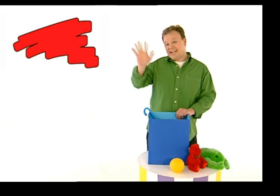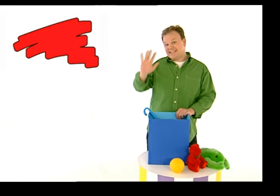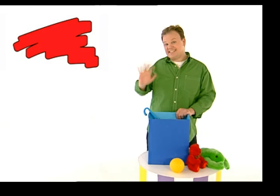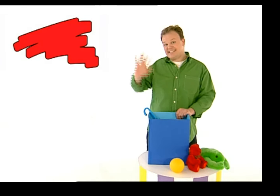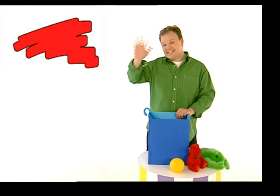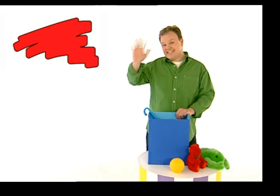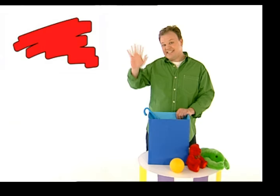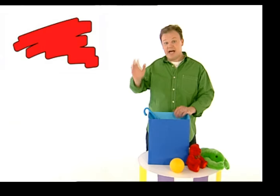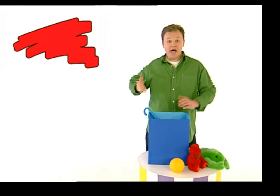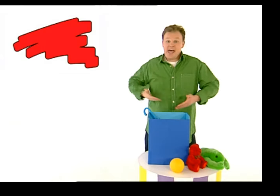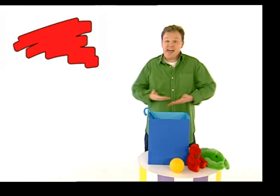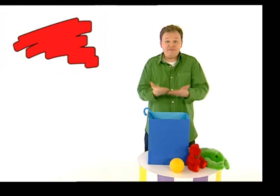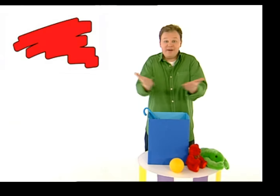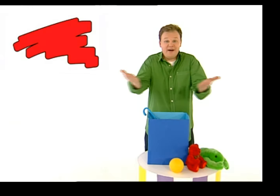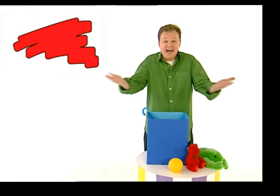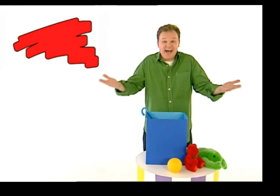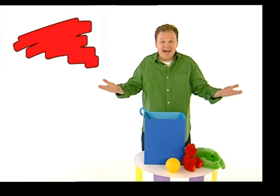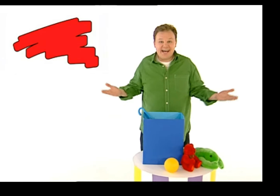Colours are everywhere.